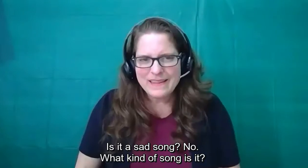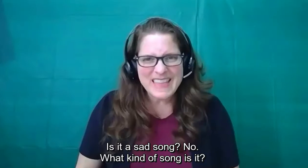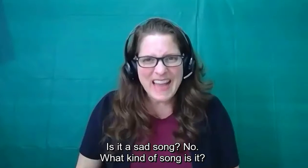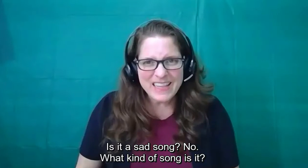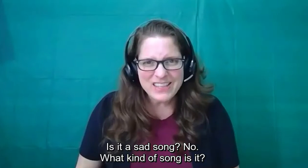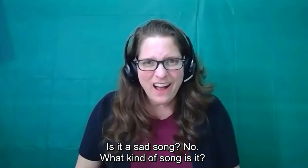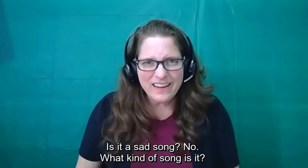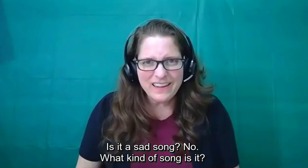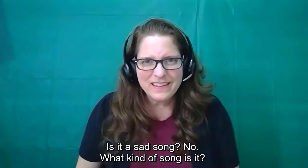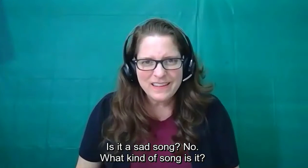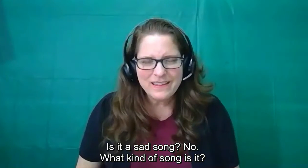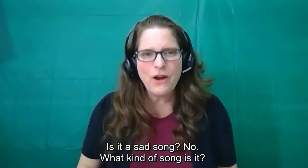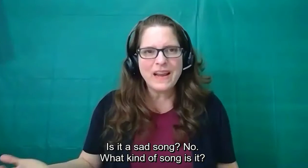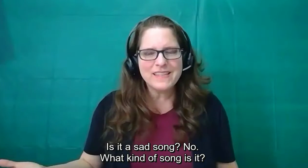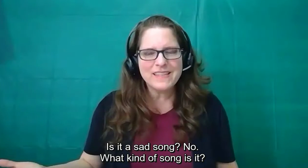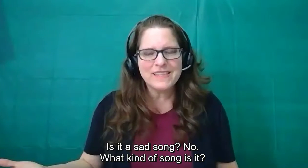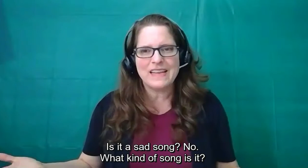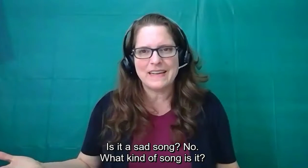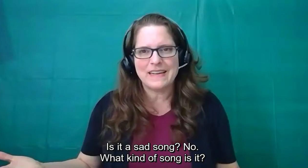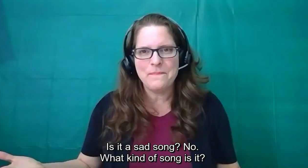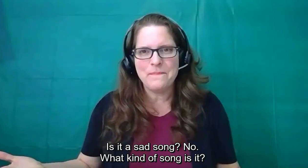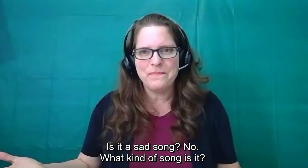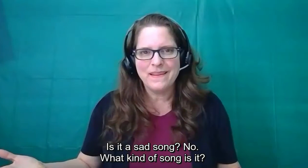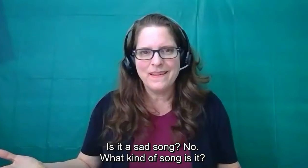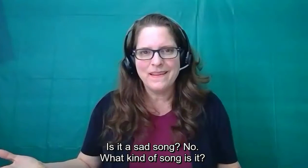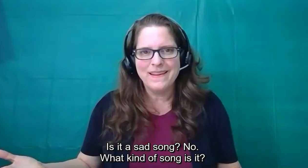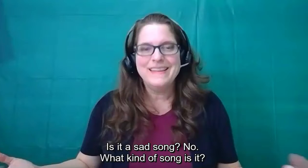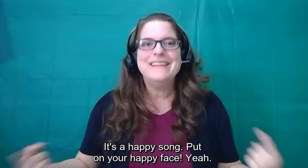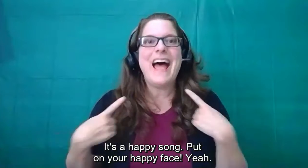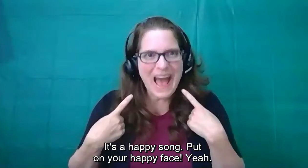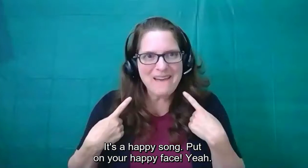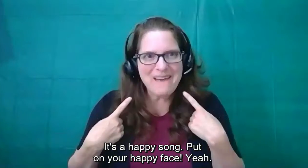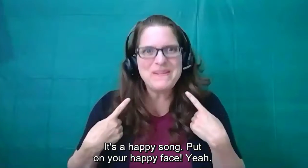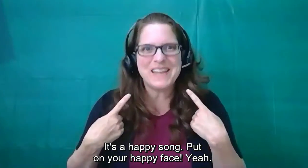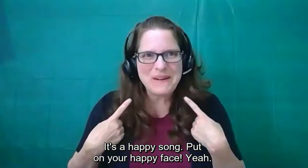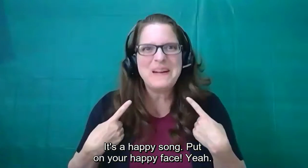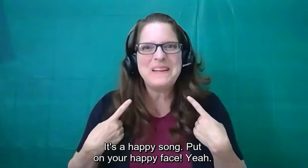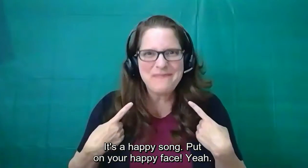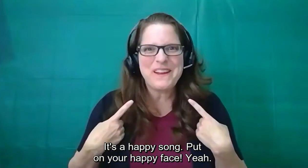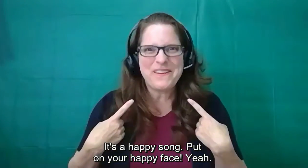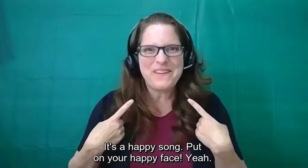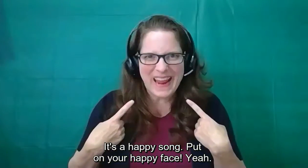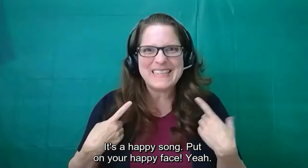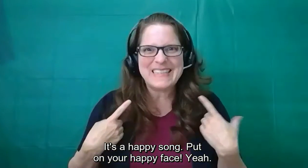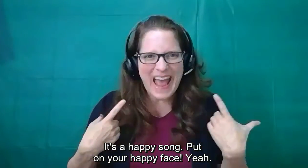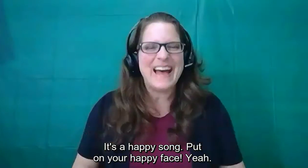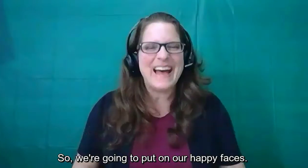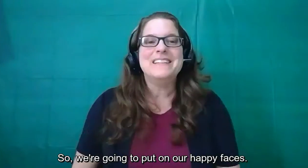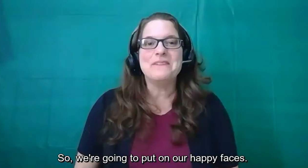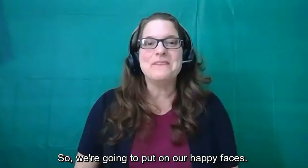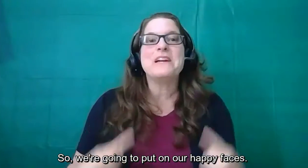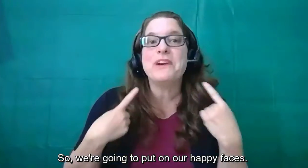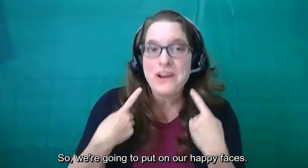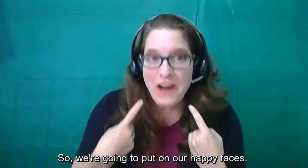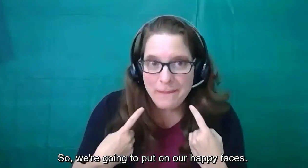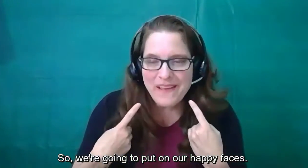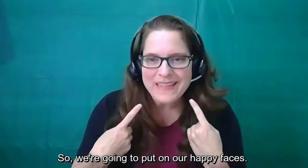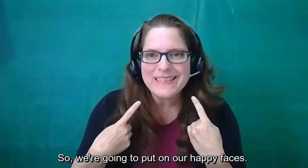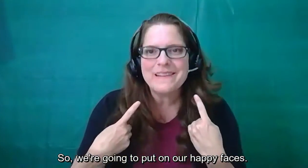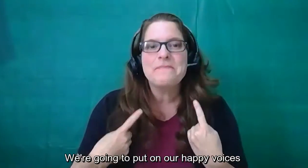song? No, what kind of song is it? A happy song. Put on your happy face. Yeah. So we're going to put on our happy faces. We're going to